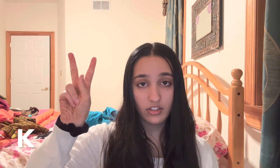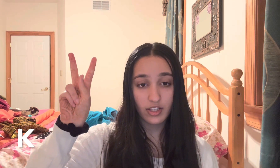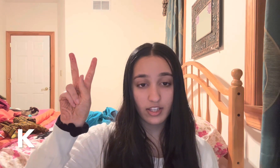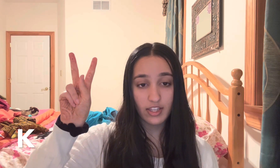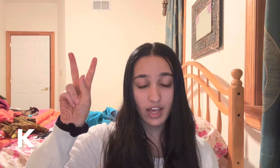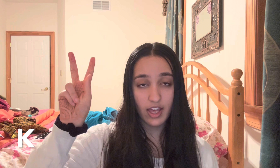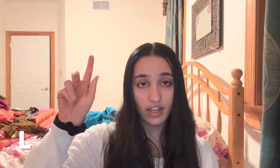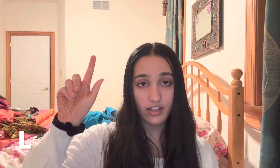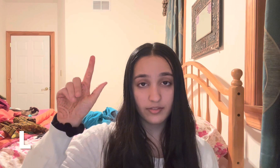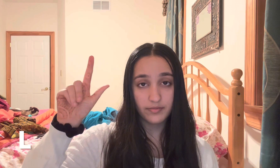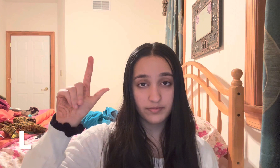K,